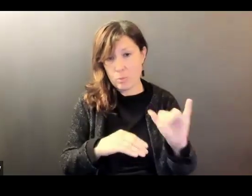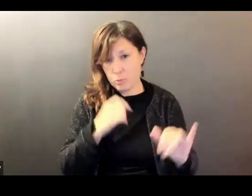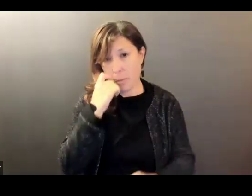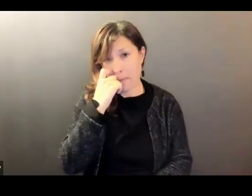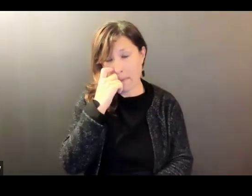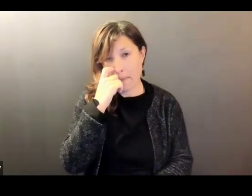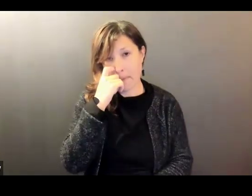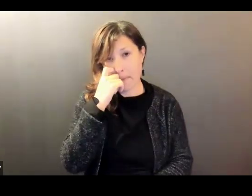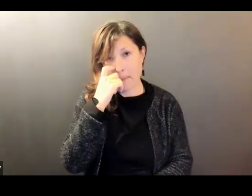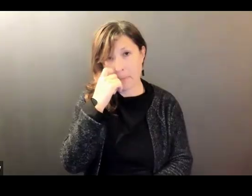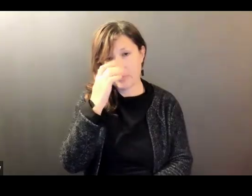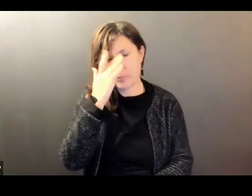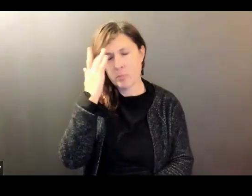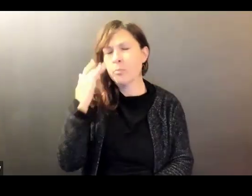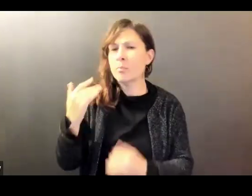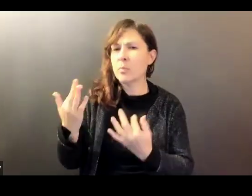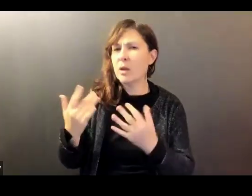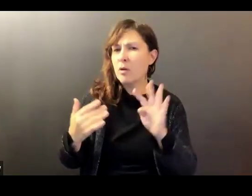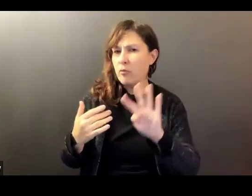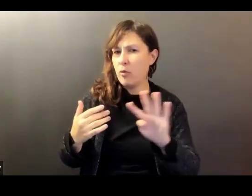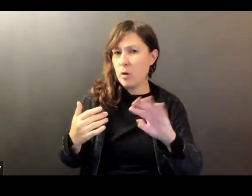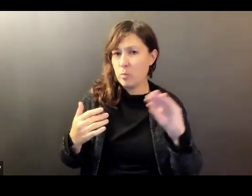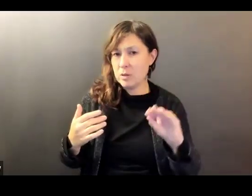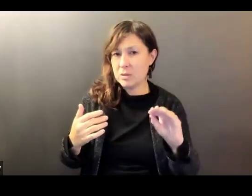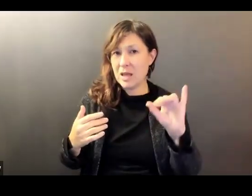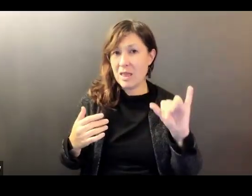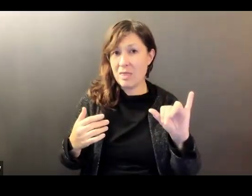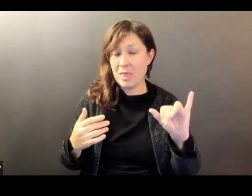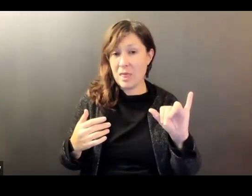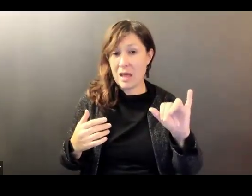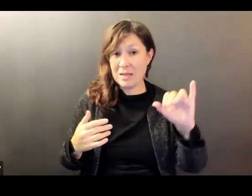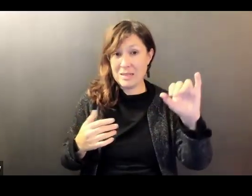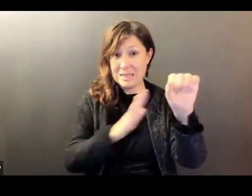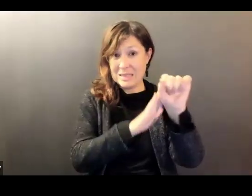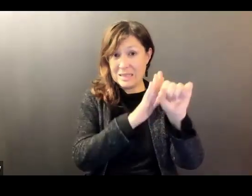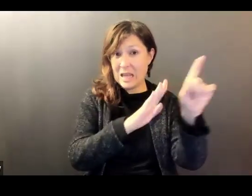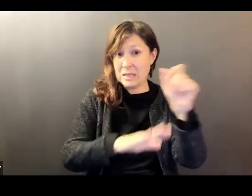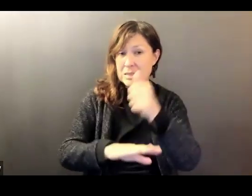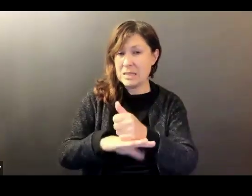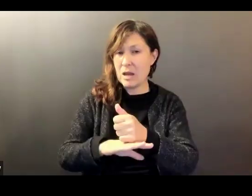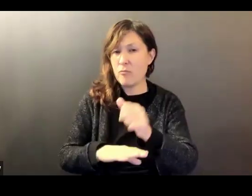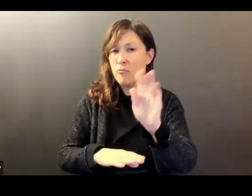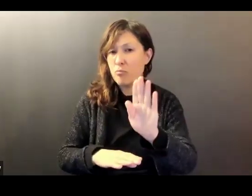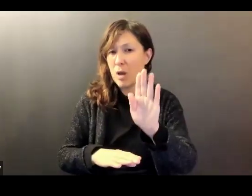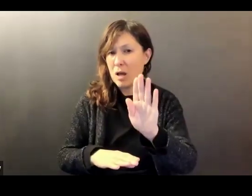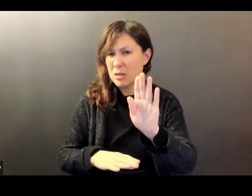So the 44% is what they've set for Boston specifically as a target. Is where the state DESE states